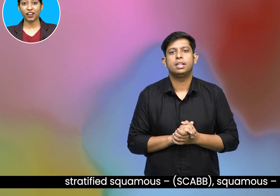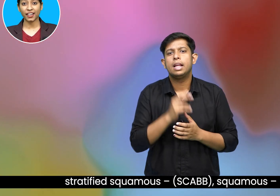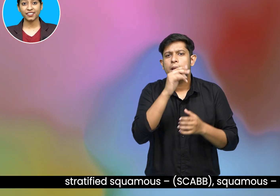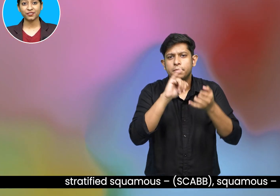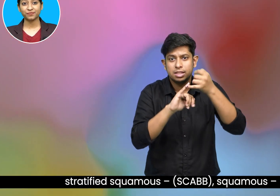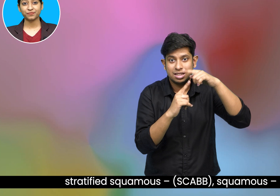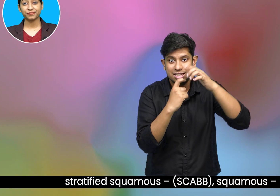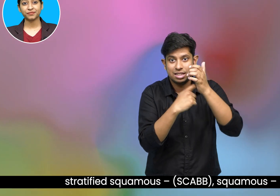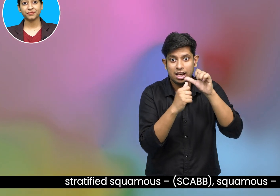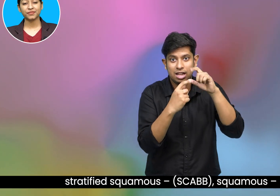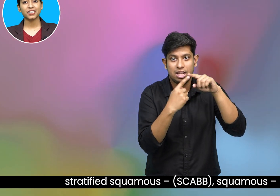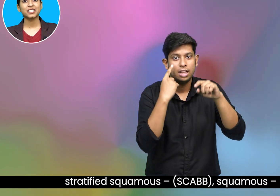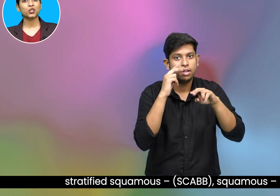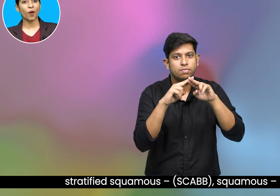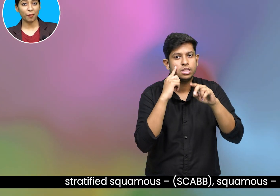stratified,